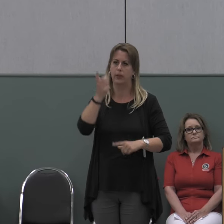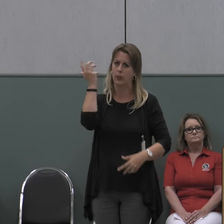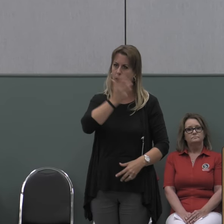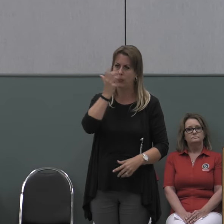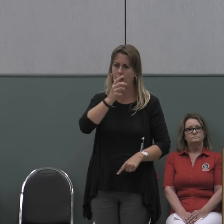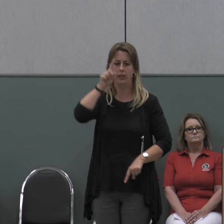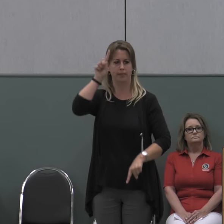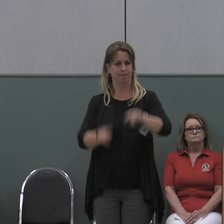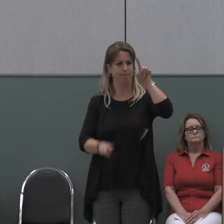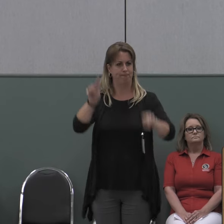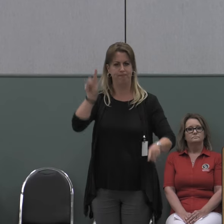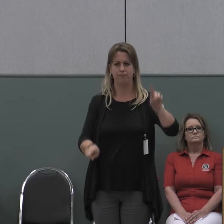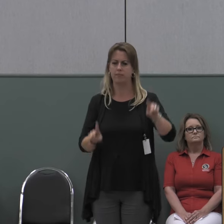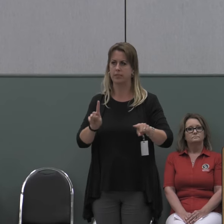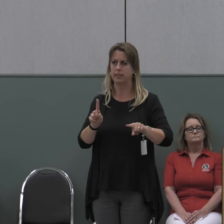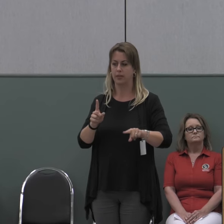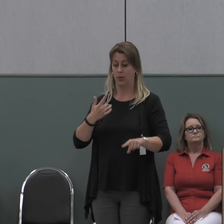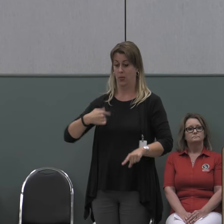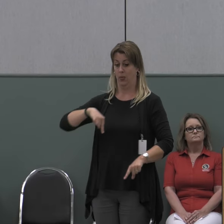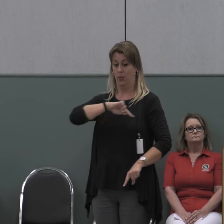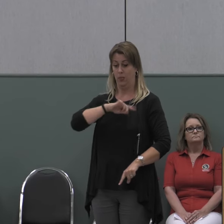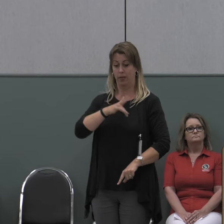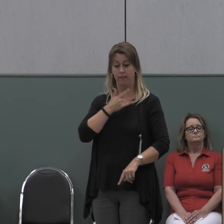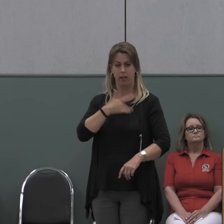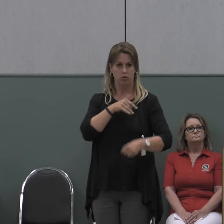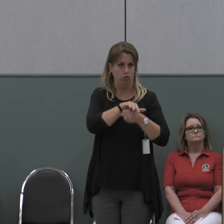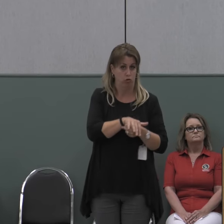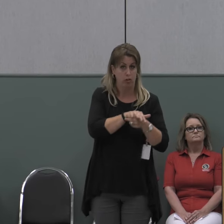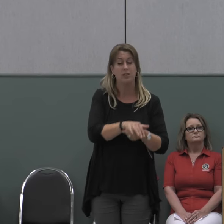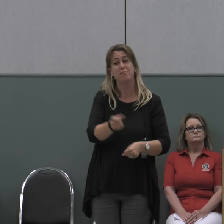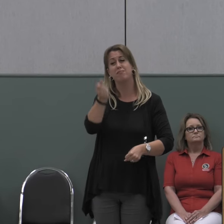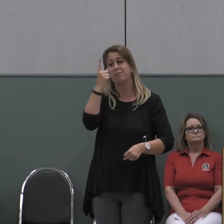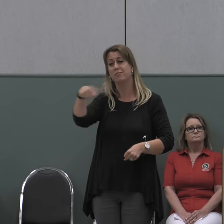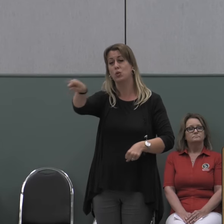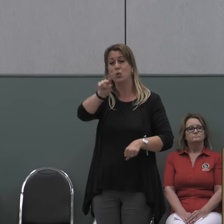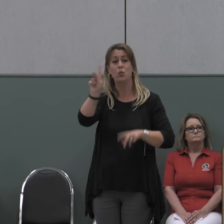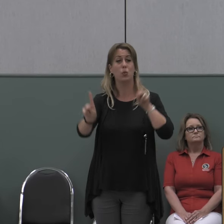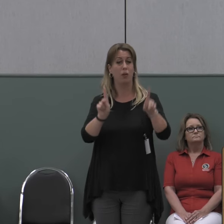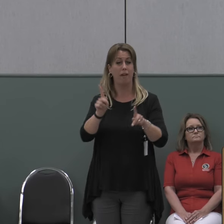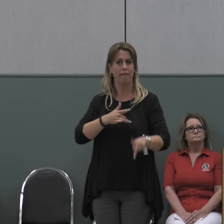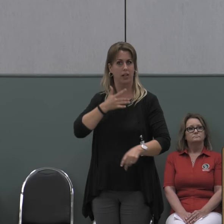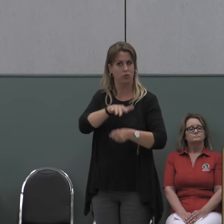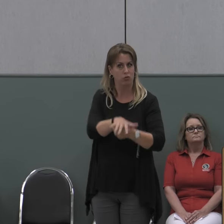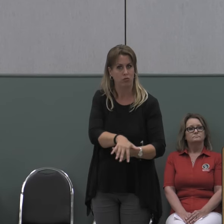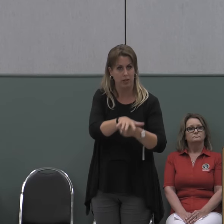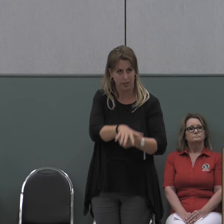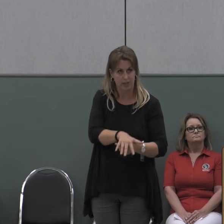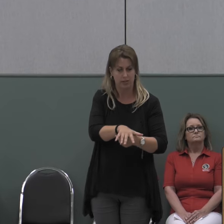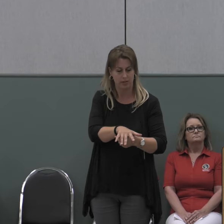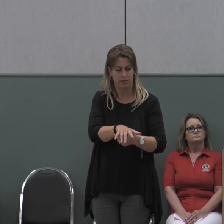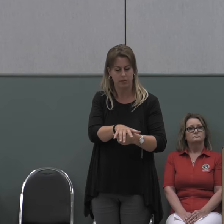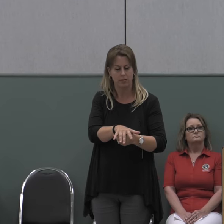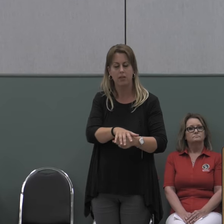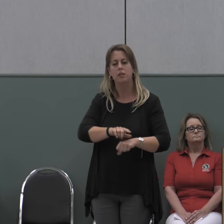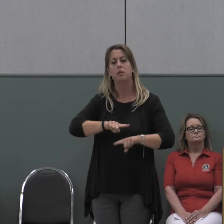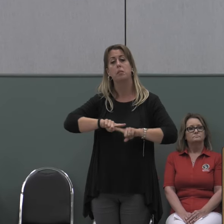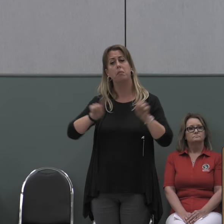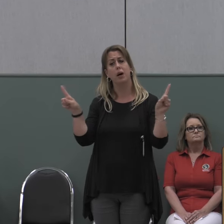that was stressful as well for us, not only for you guys, but at the same time, I do want to say that it's